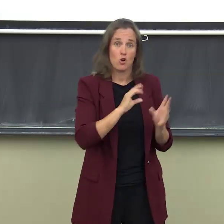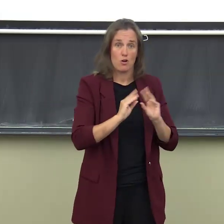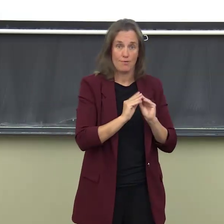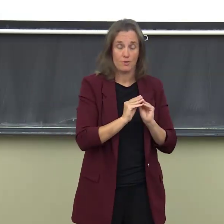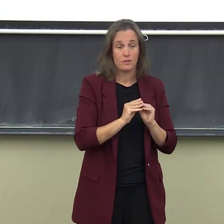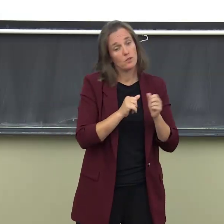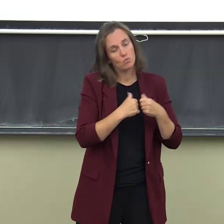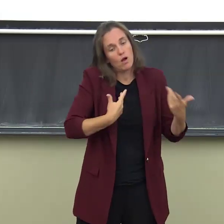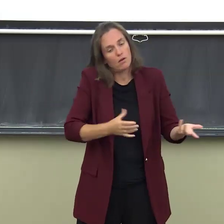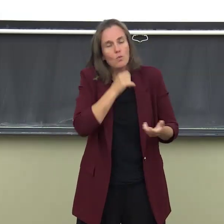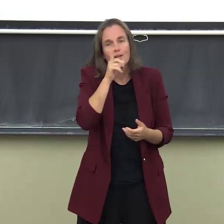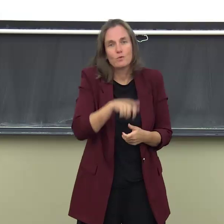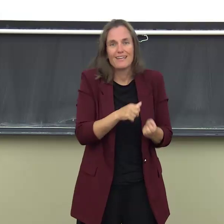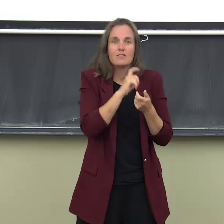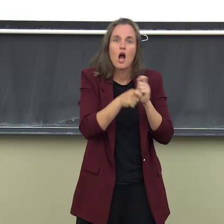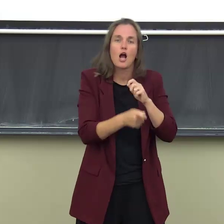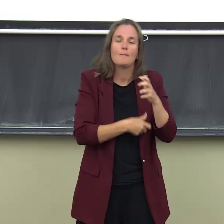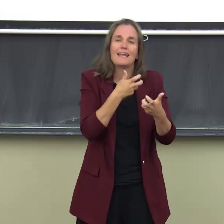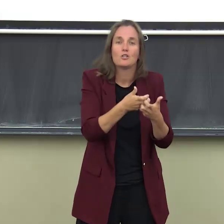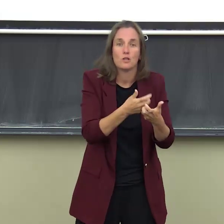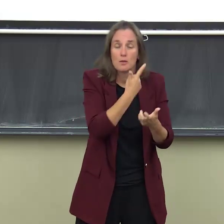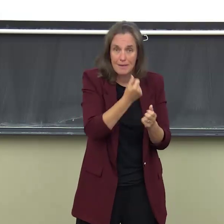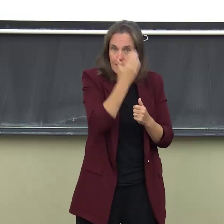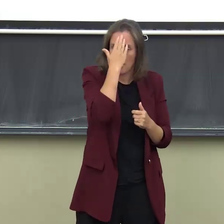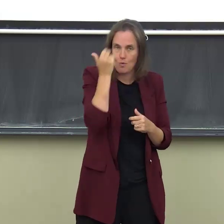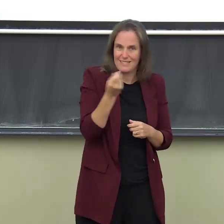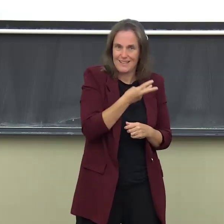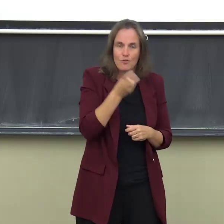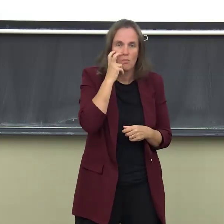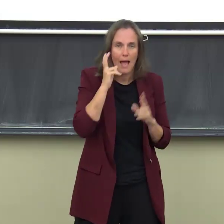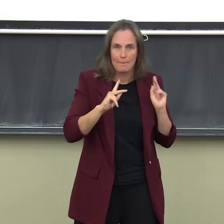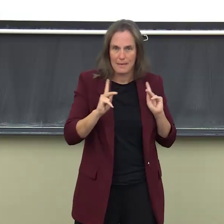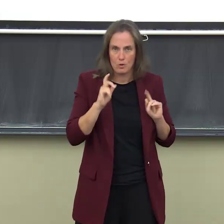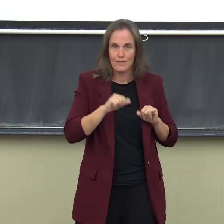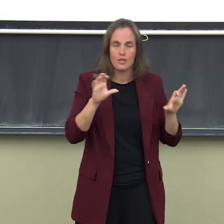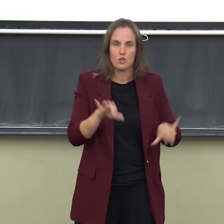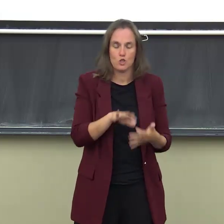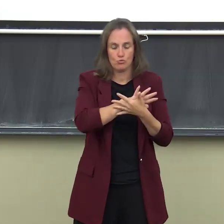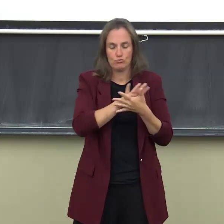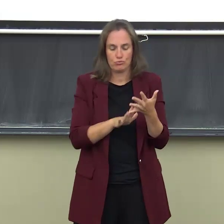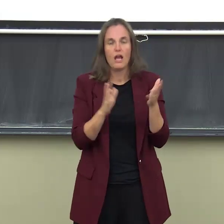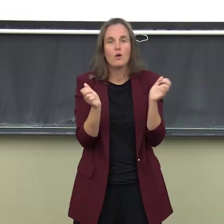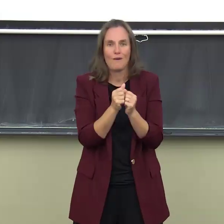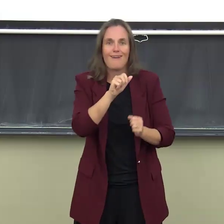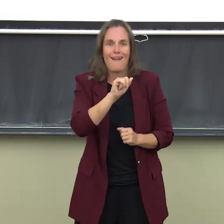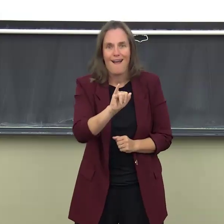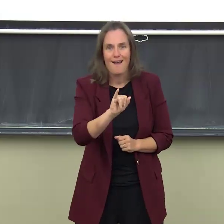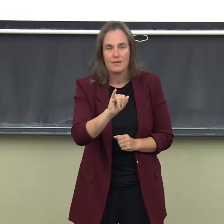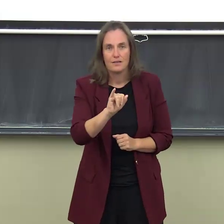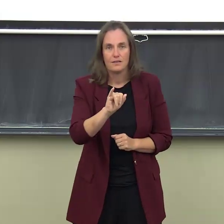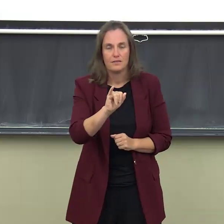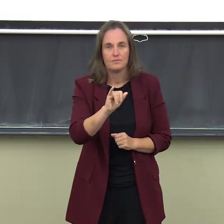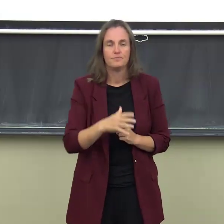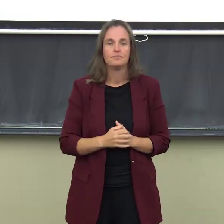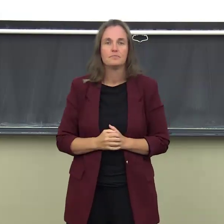we no longer need these accommodations because I know several blind people who can do all of this with an AI. So